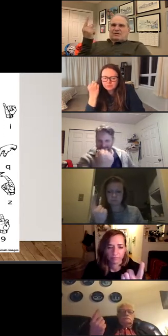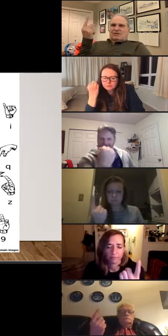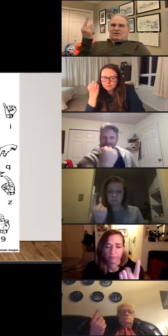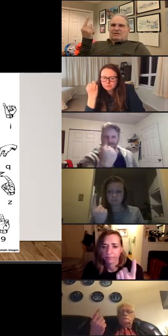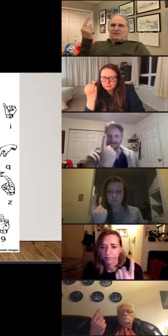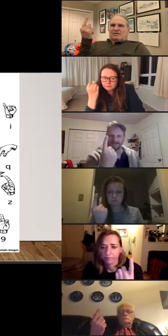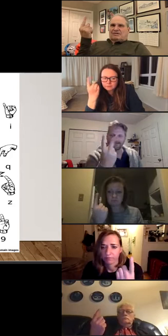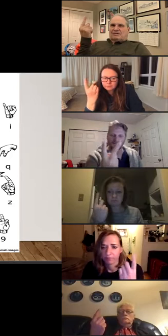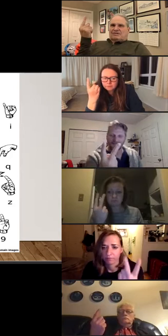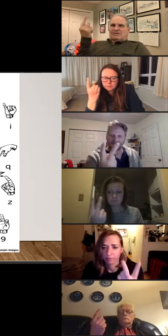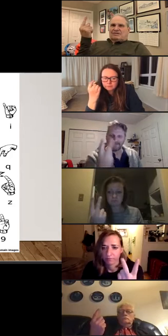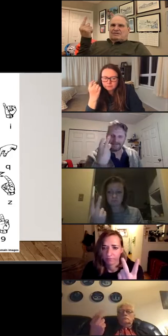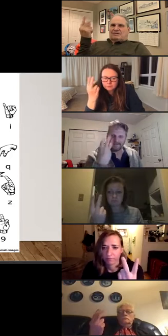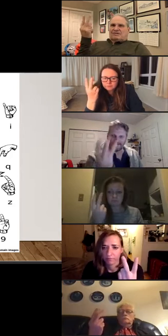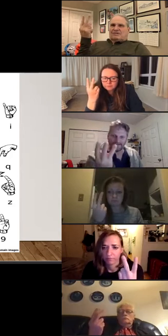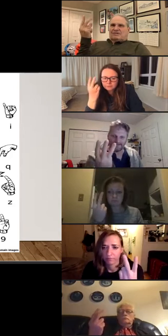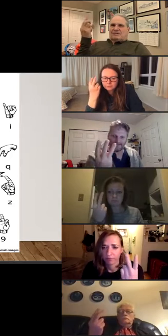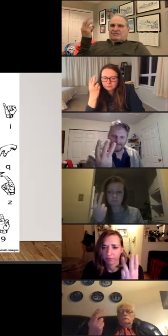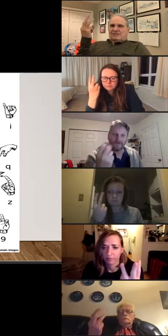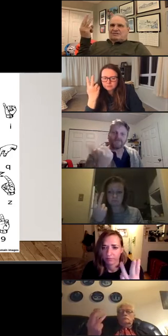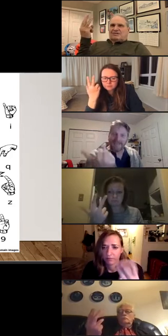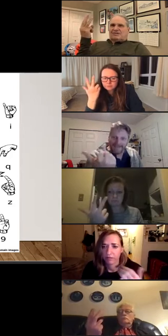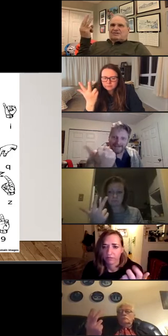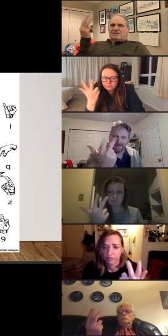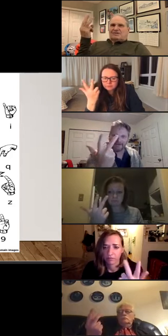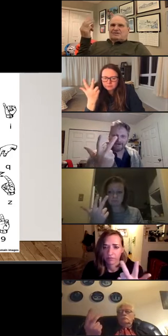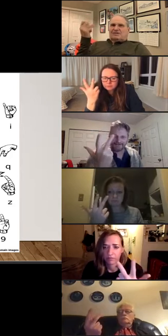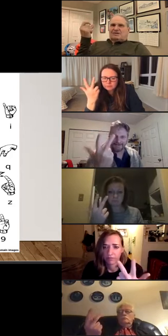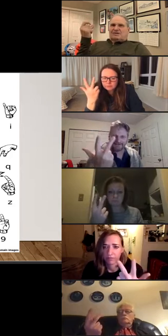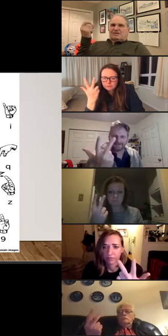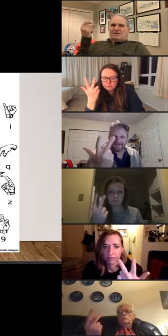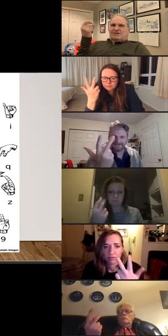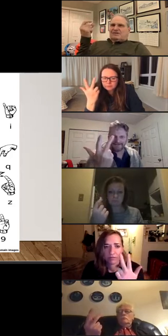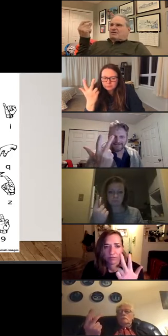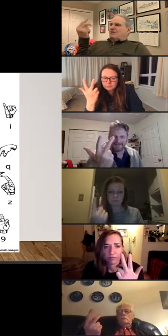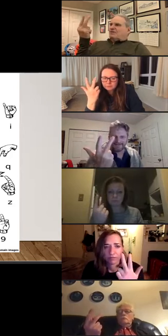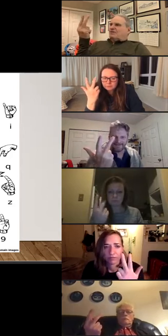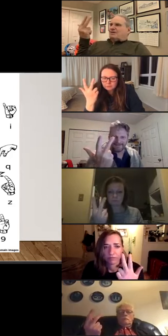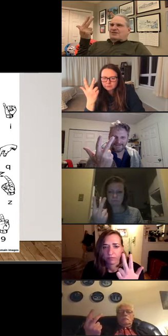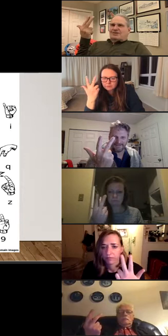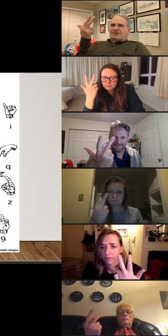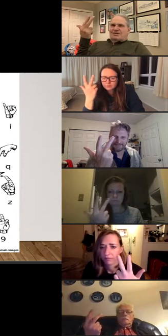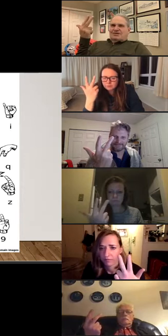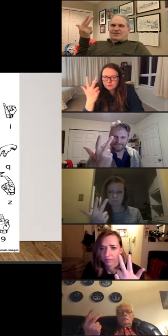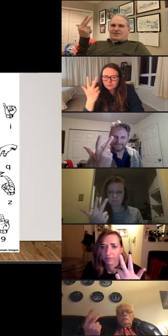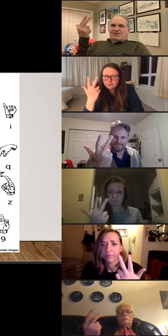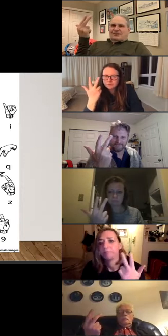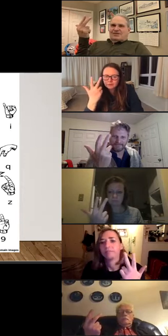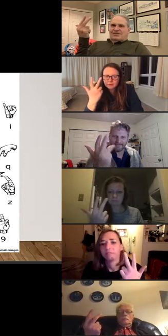goes 1, 2, 3. 3? Oh my gosh, okay. You have, yeah. Okay.